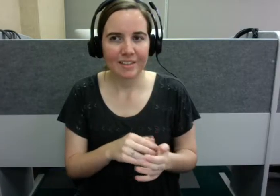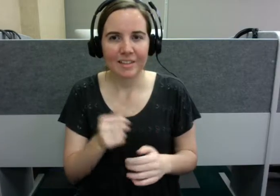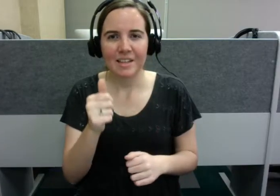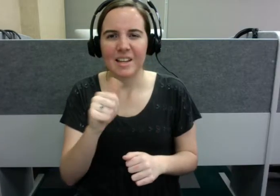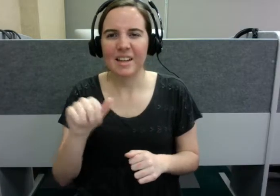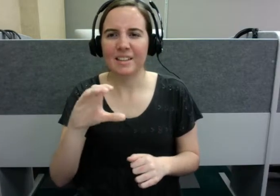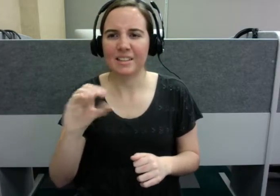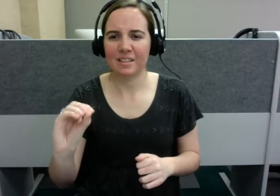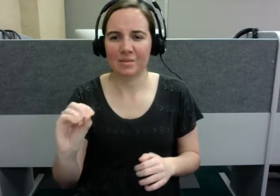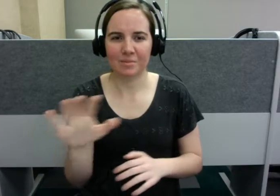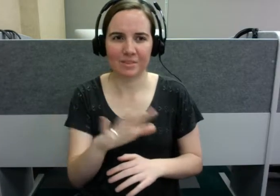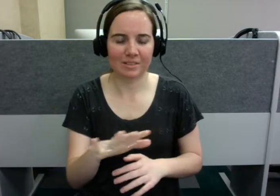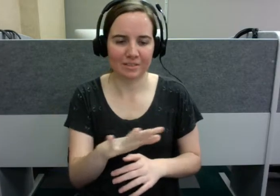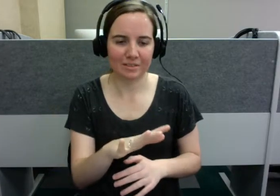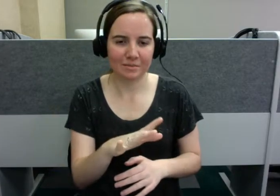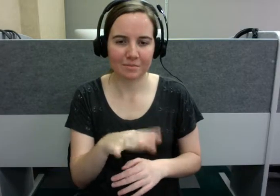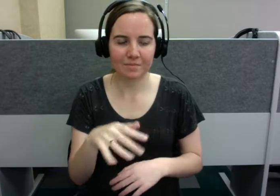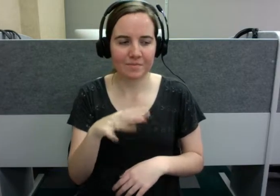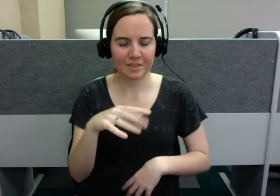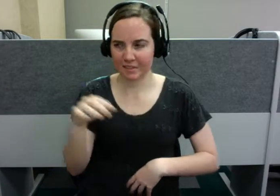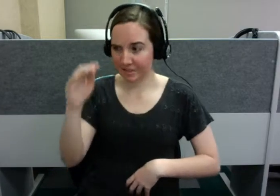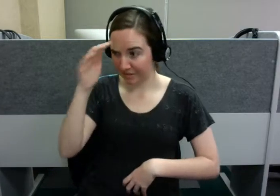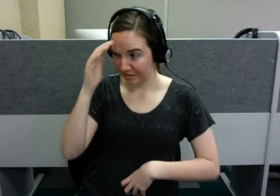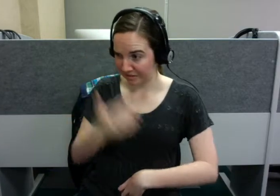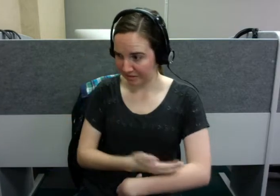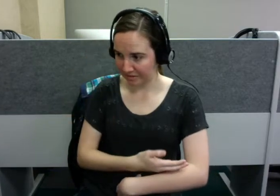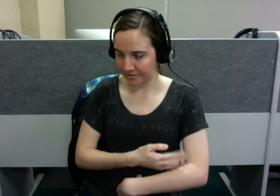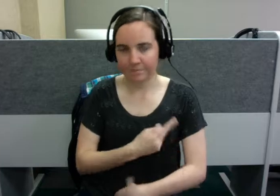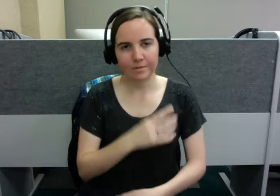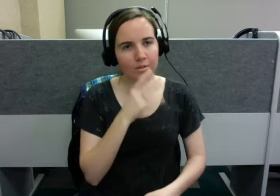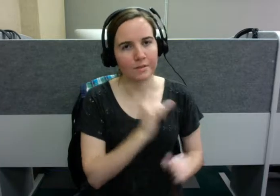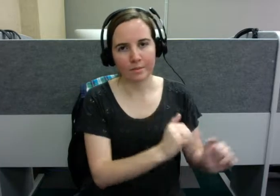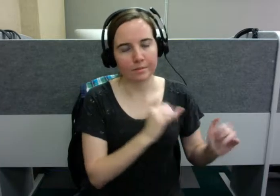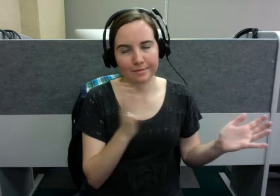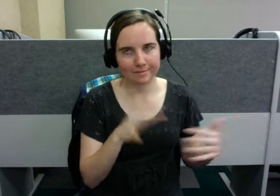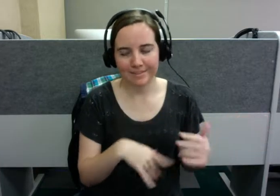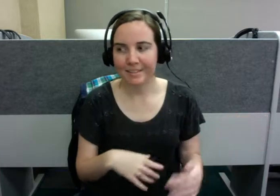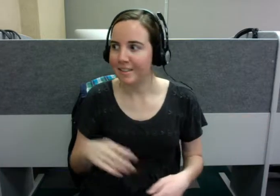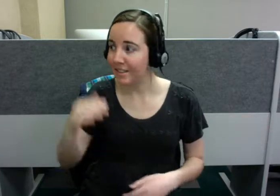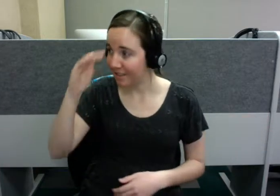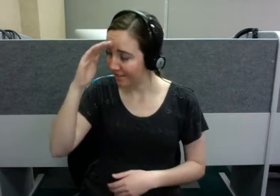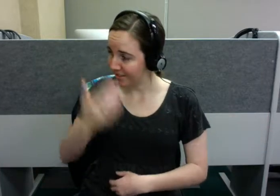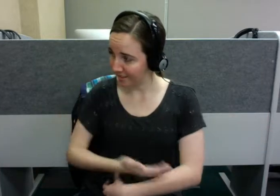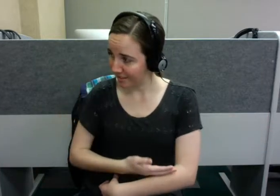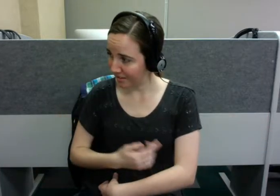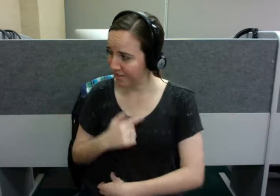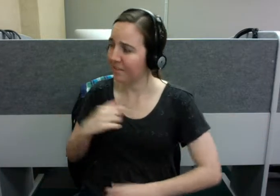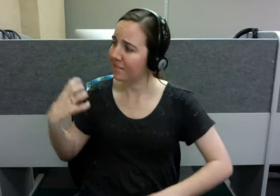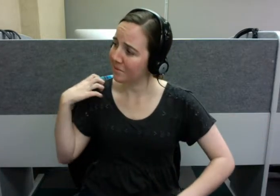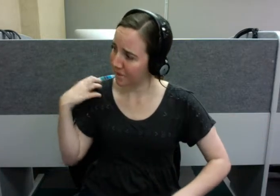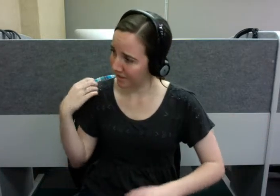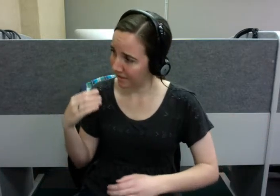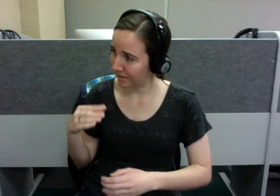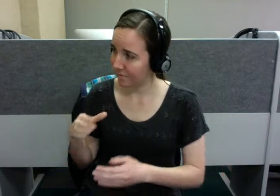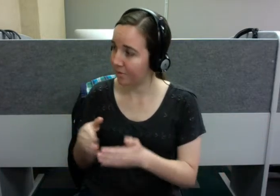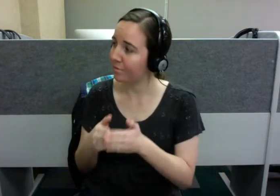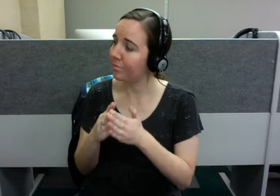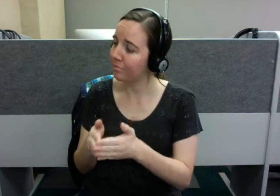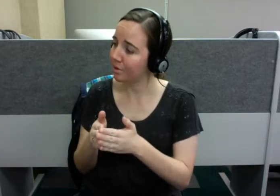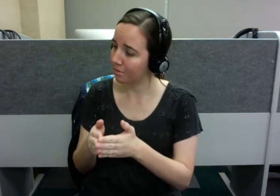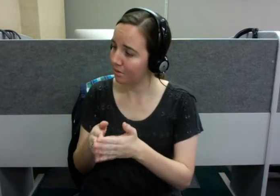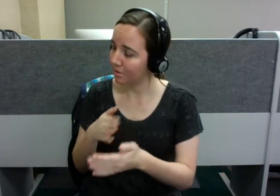site. But he looked at me and he said, son, and he's my age, by the way, he calls me son. I love that. He says, son, I'm the captain of a crab boat. My